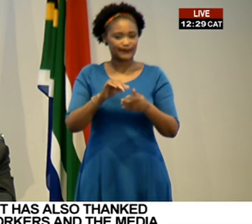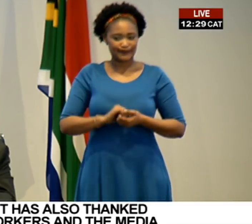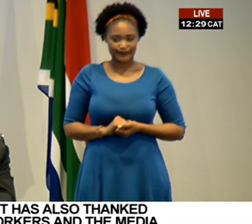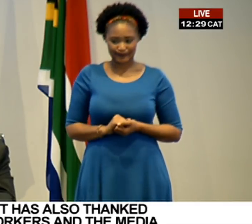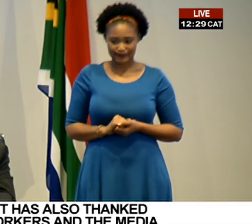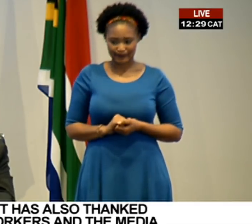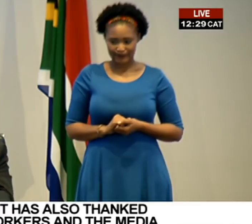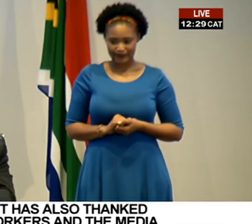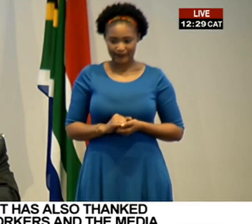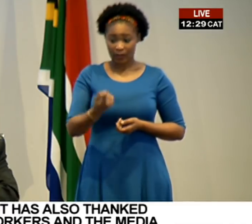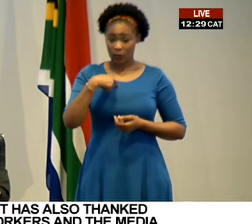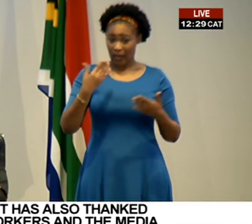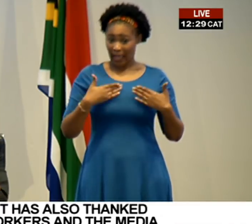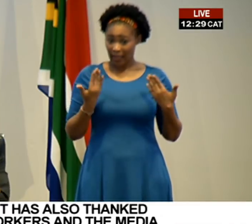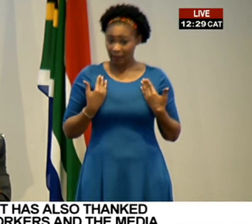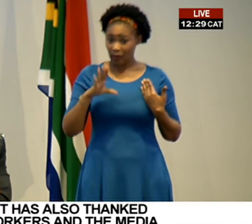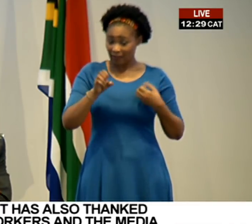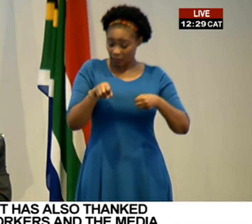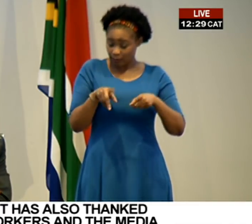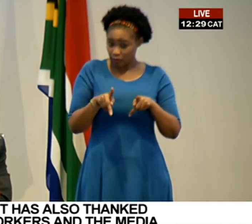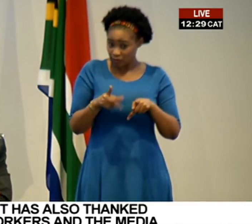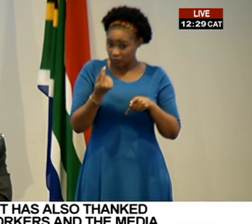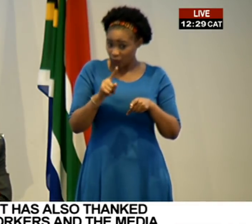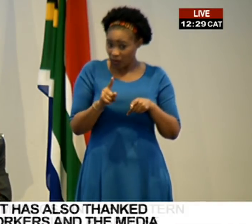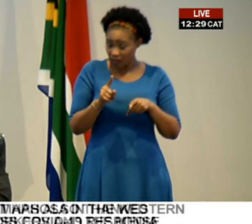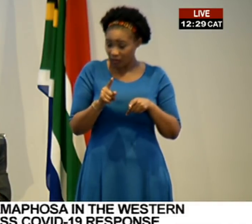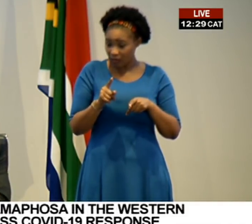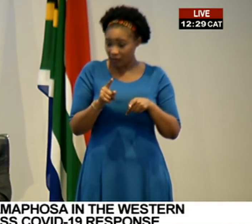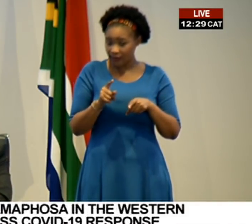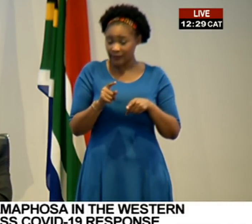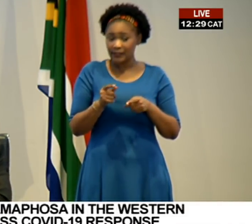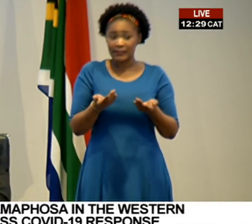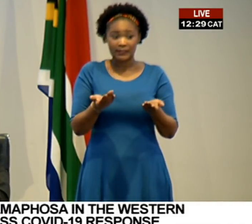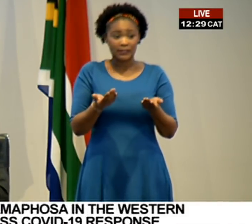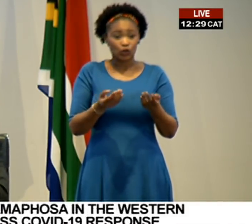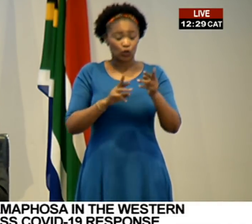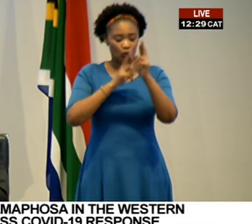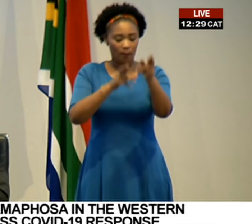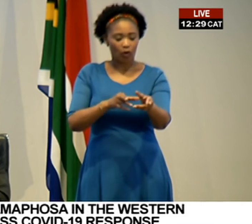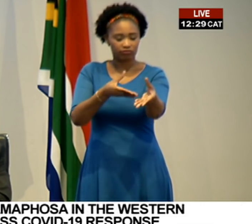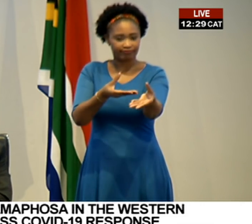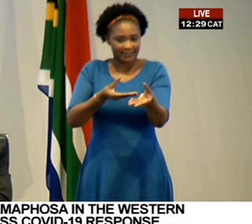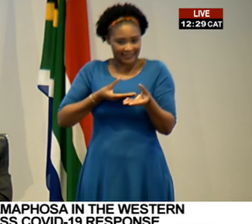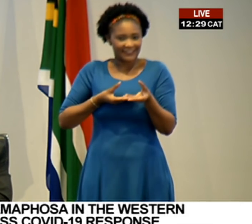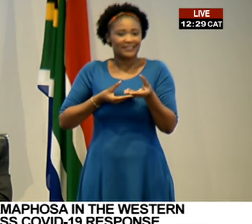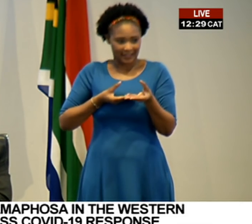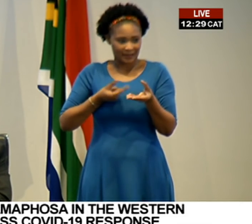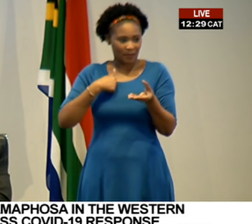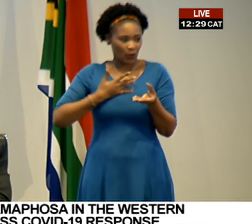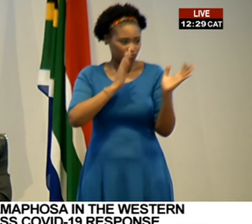We're rather pleased to have this opportunity to receive this report, and I'd like to congratulate